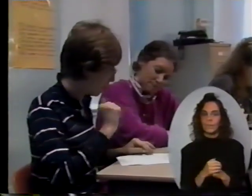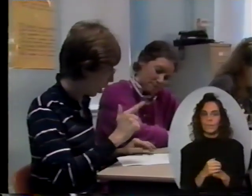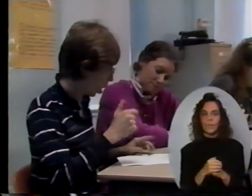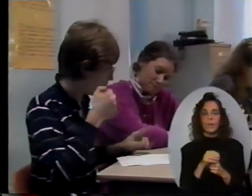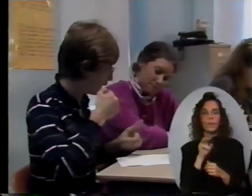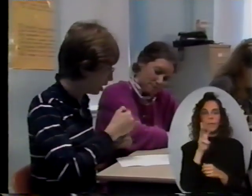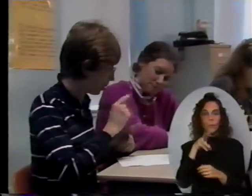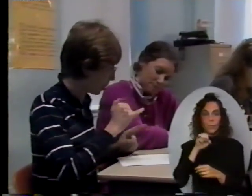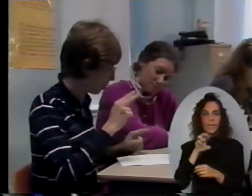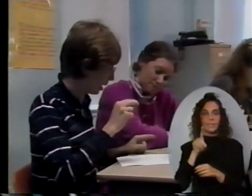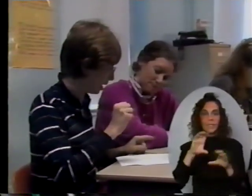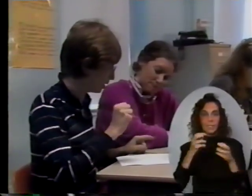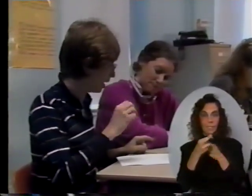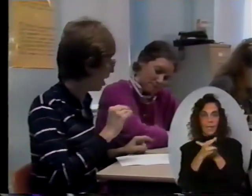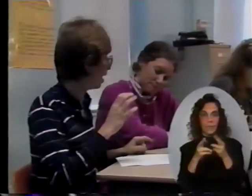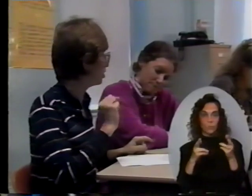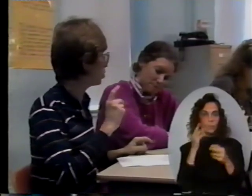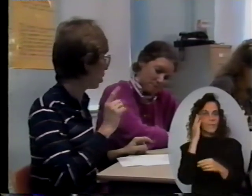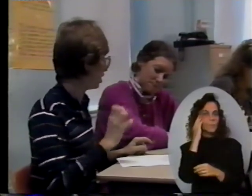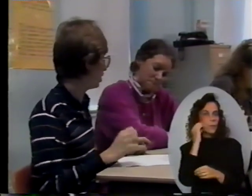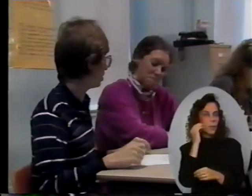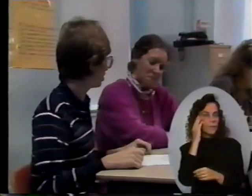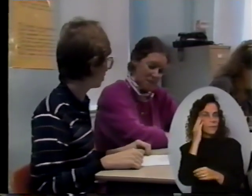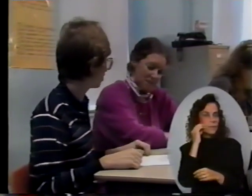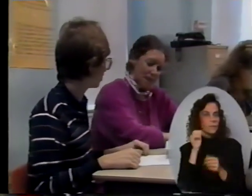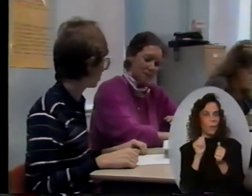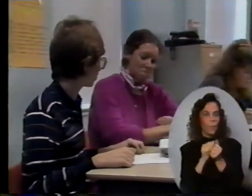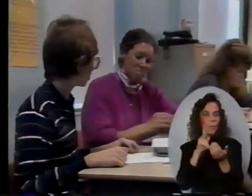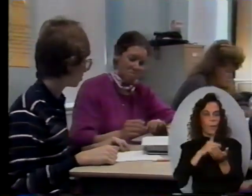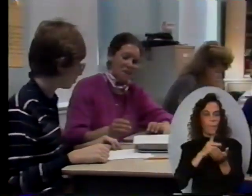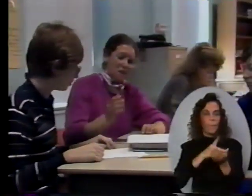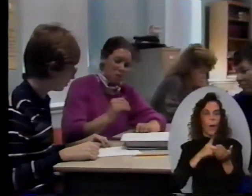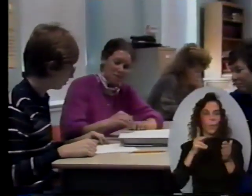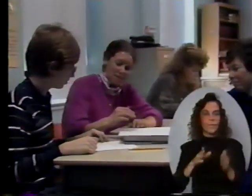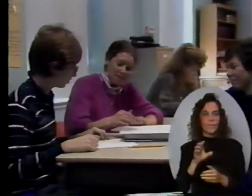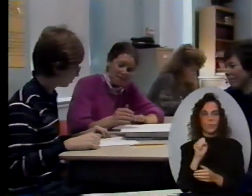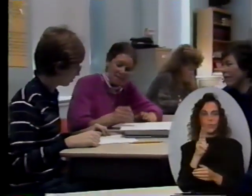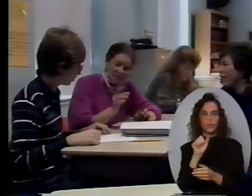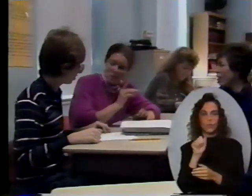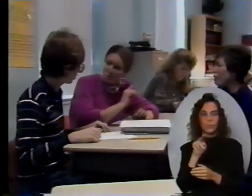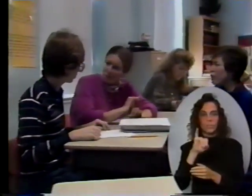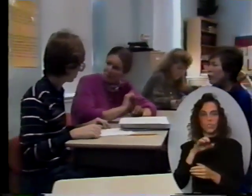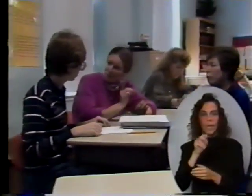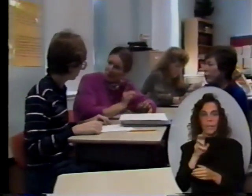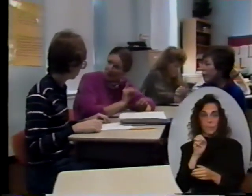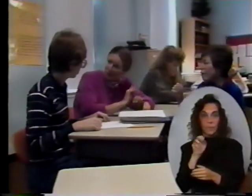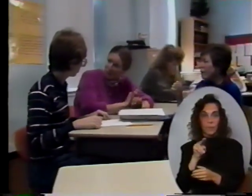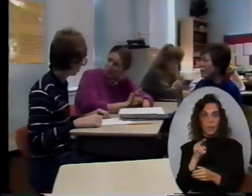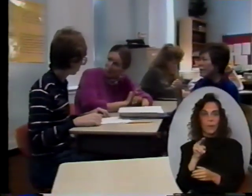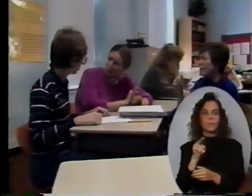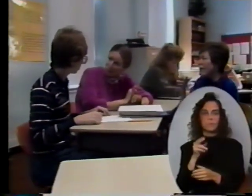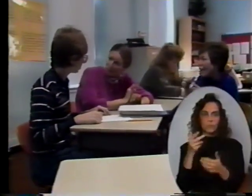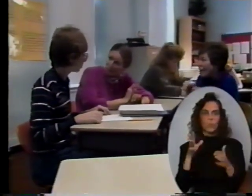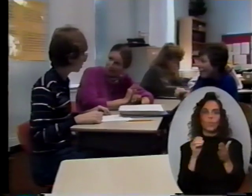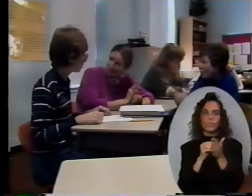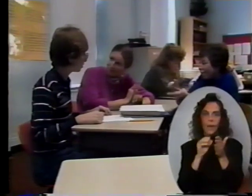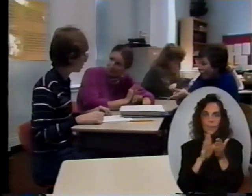WPSD classroom experiences with poet Susan Jacobson were documented in the first videotape